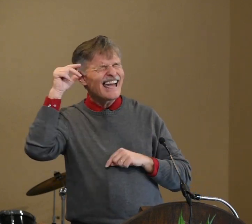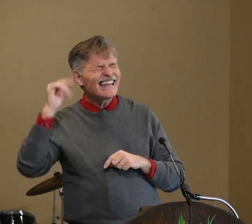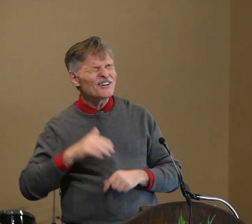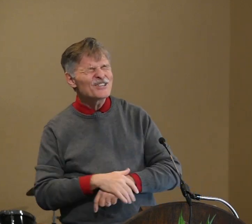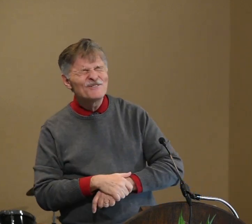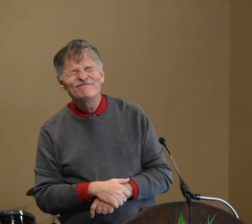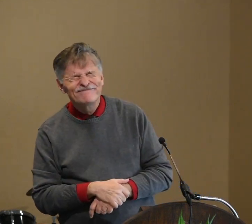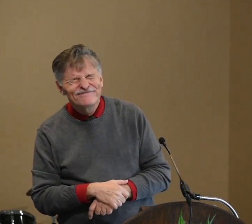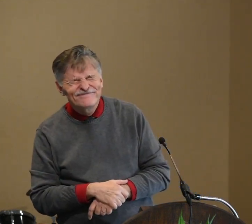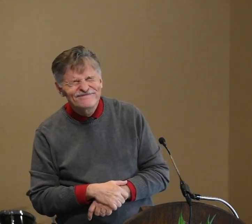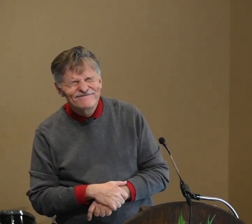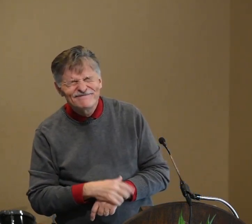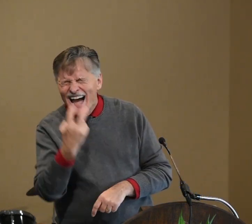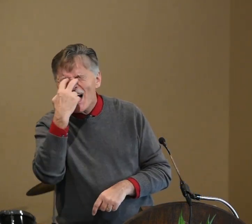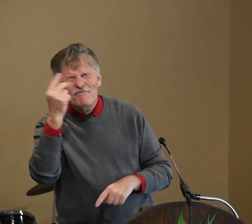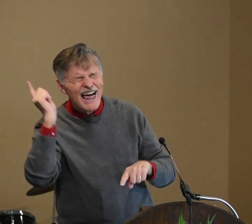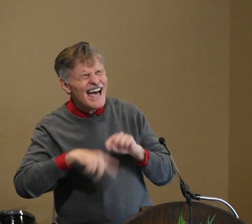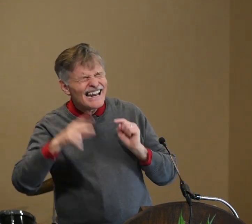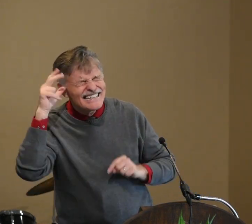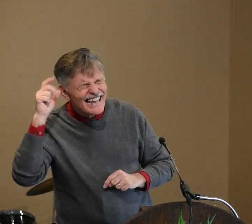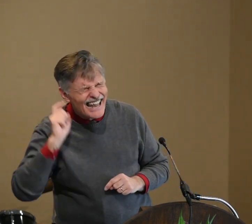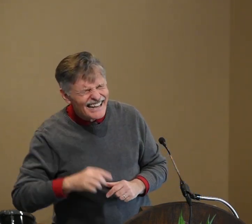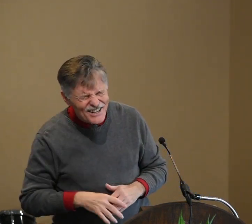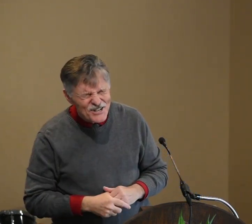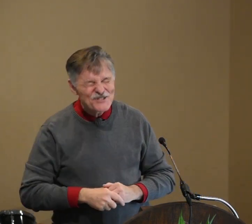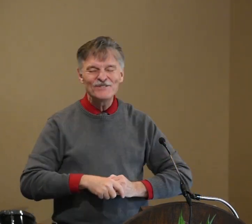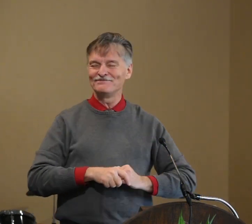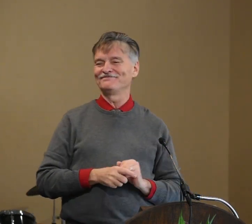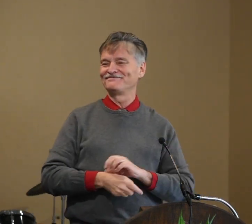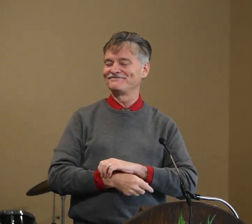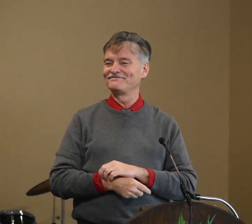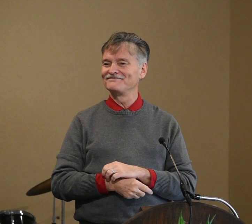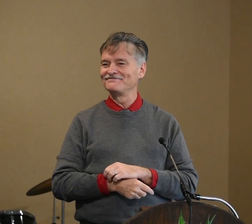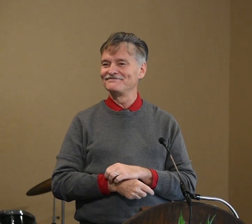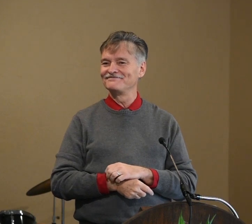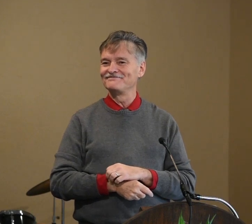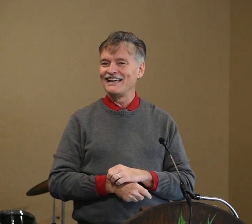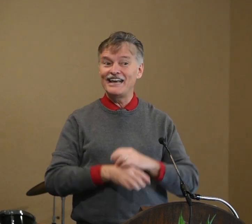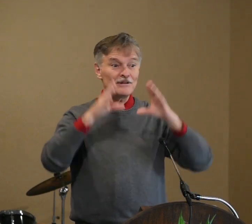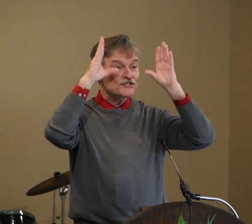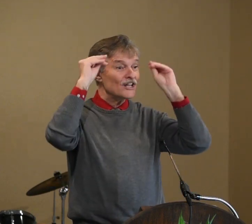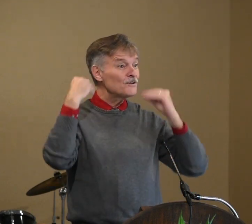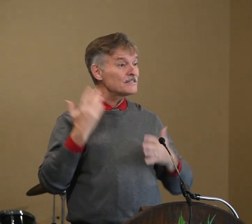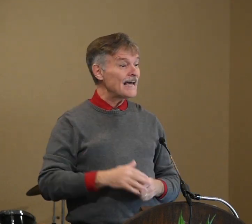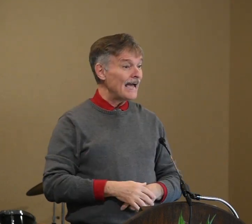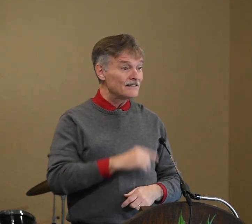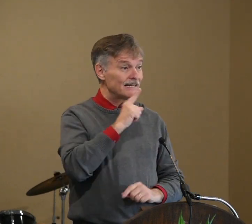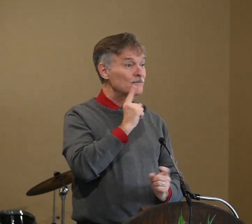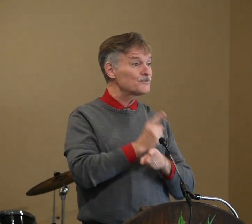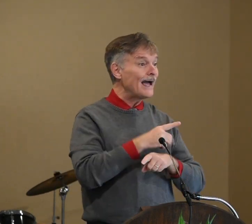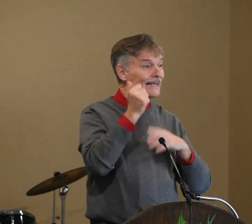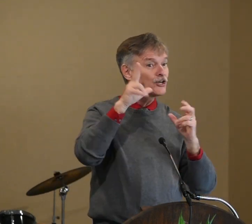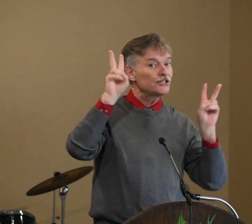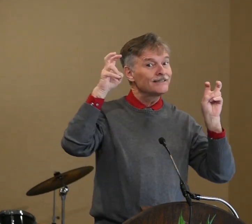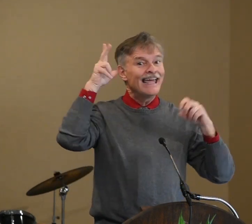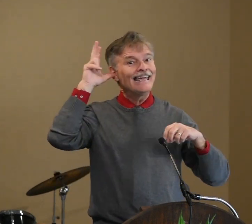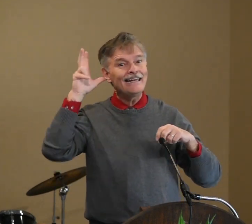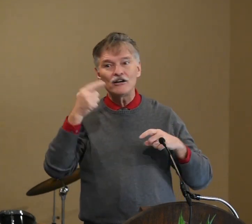can't hear you. I'm blind, I can't hear you. And he would just close his eyes, and he was right. He couldn't hear